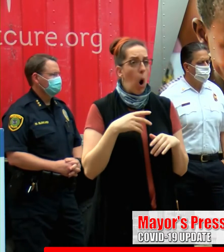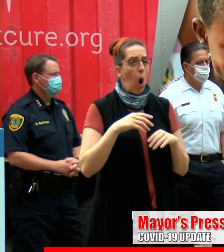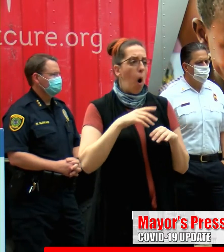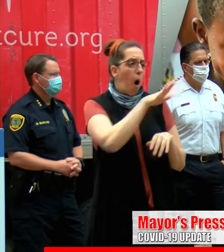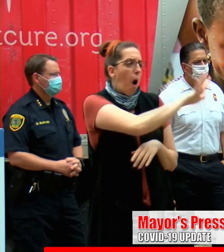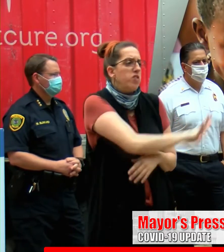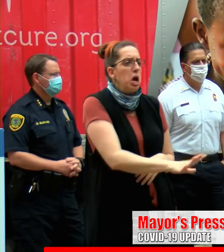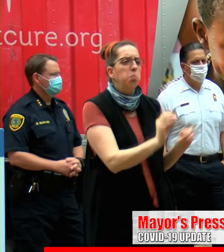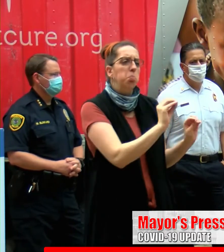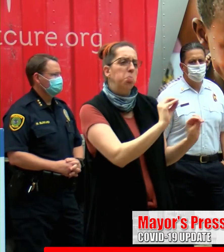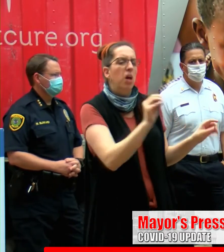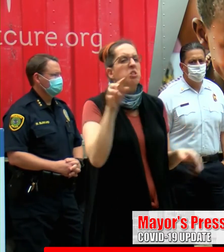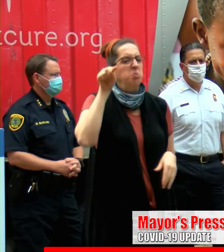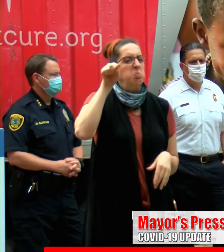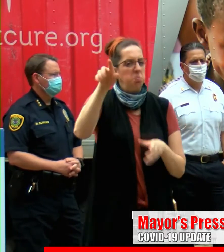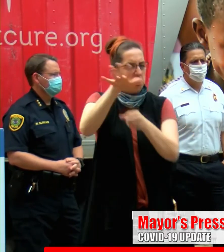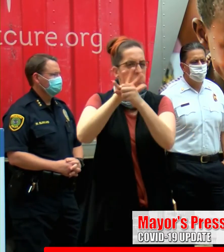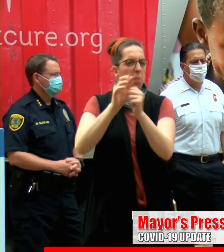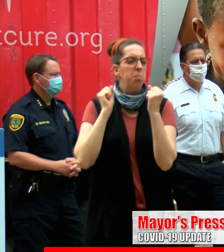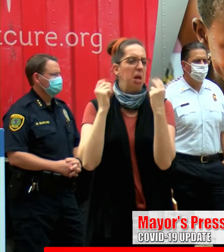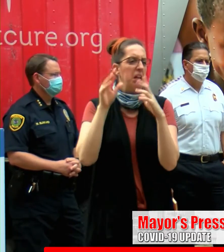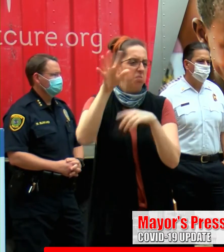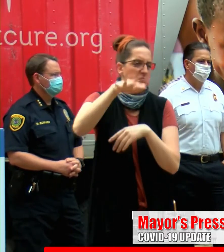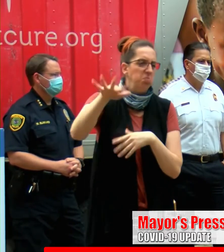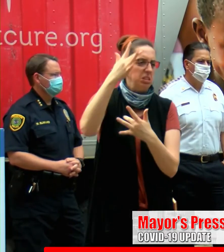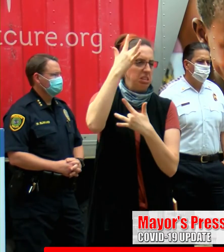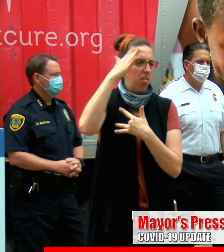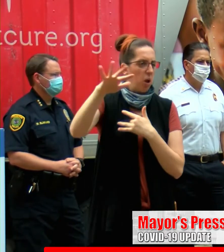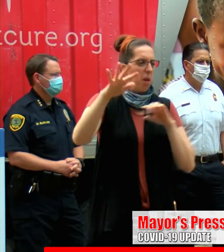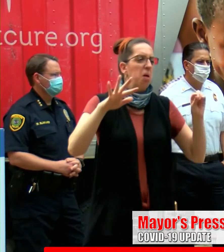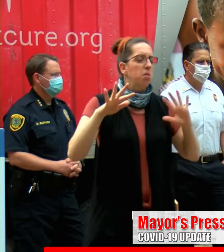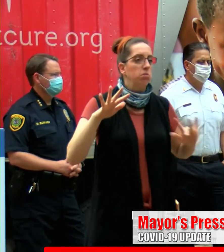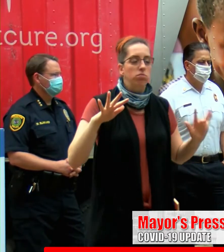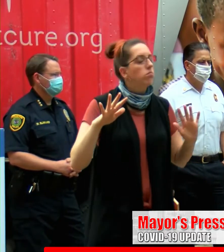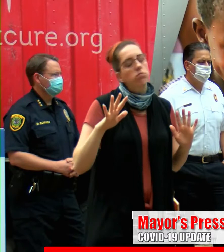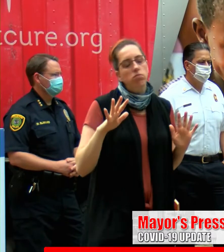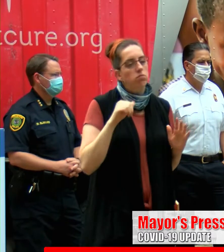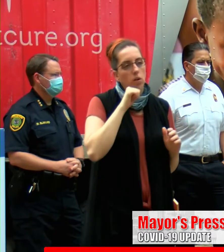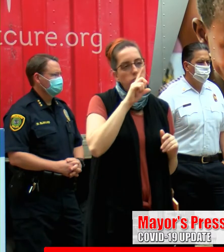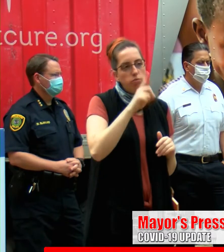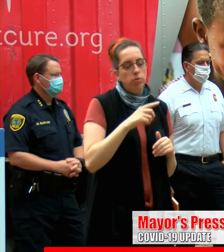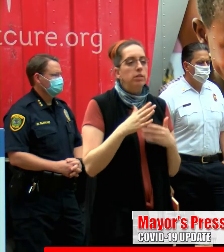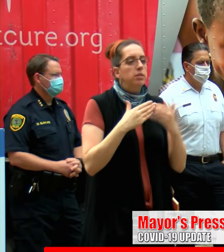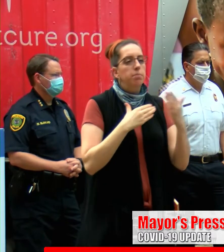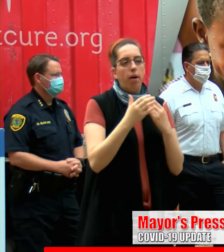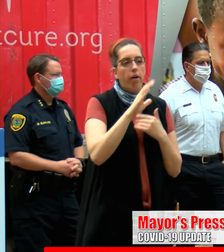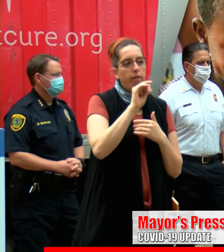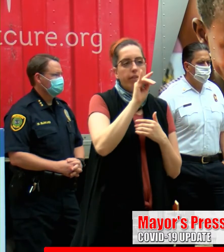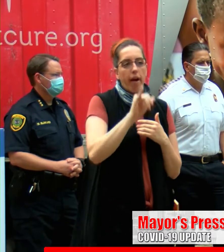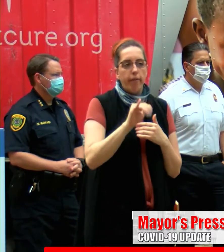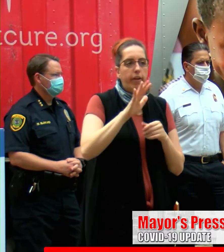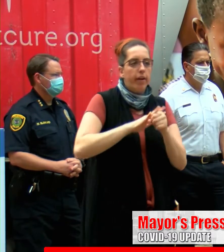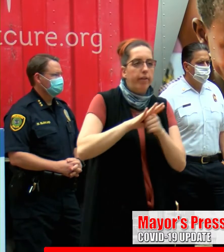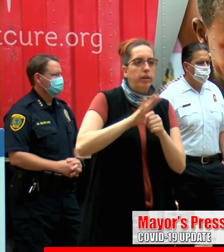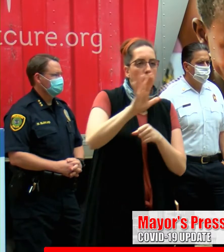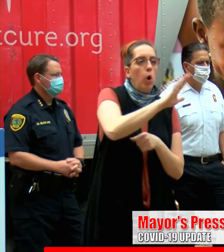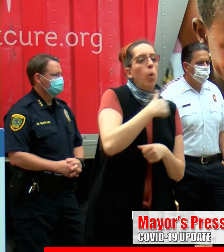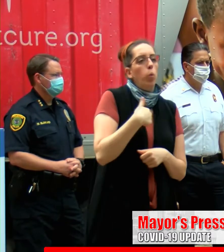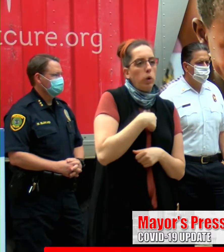everywhere, okay? But regardless of those caveats, it is information that we would